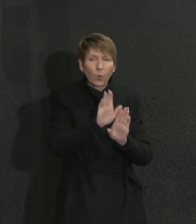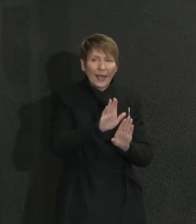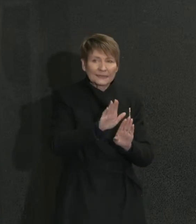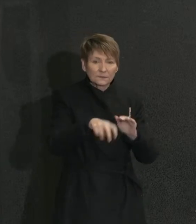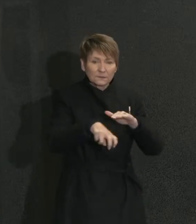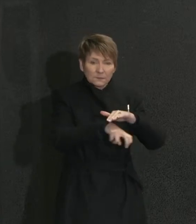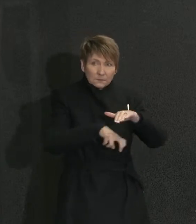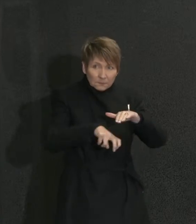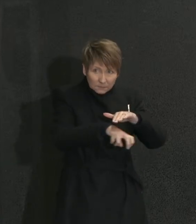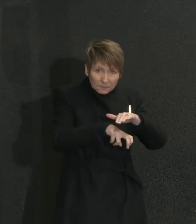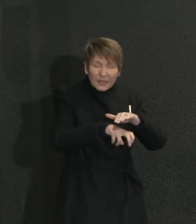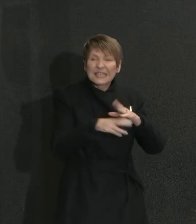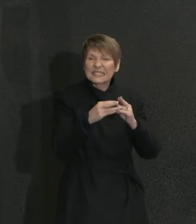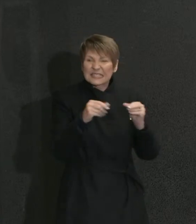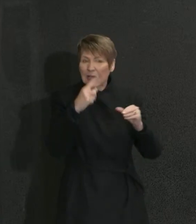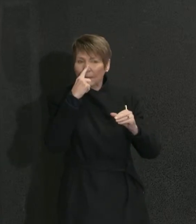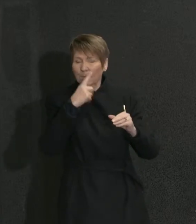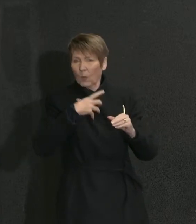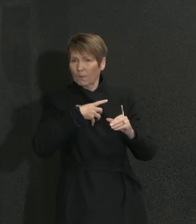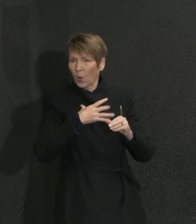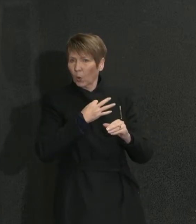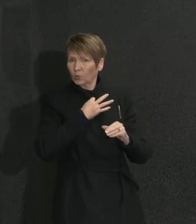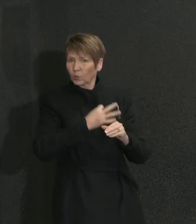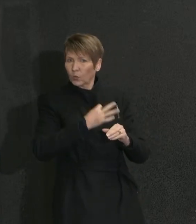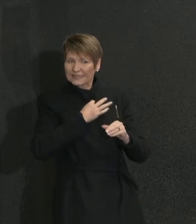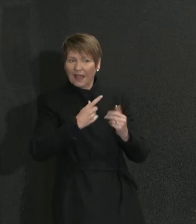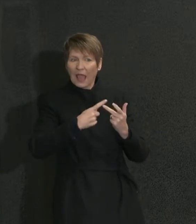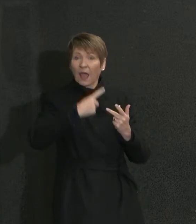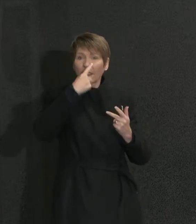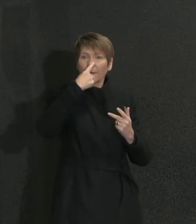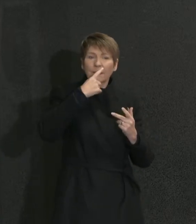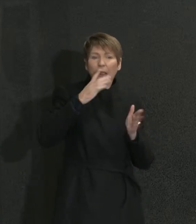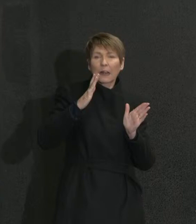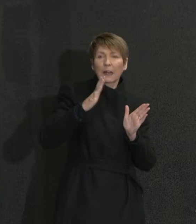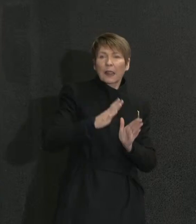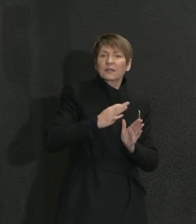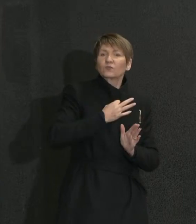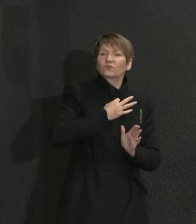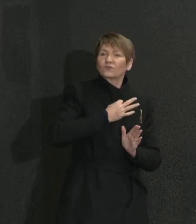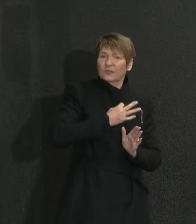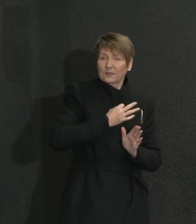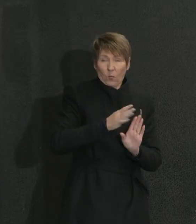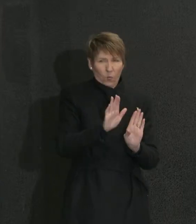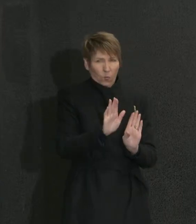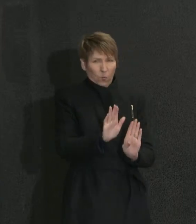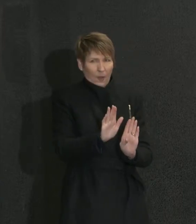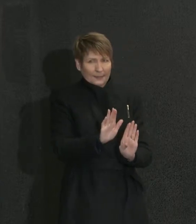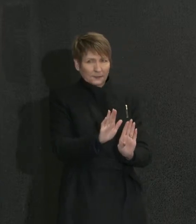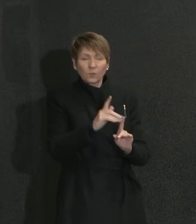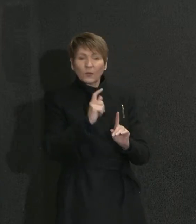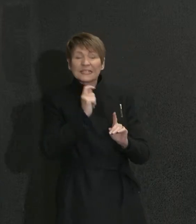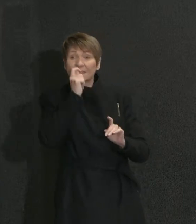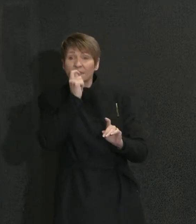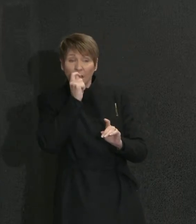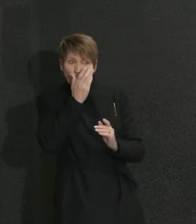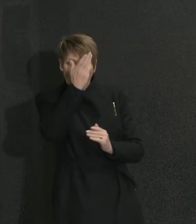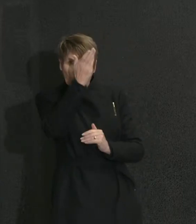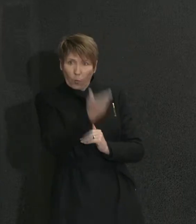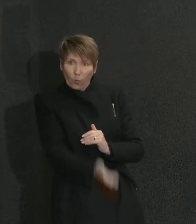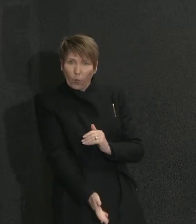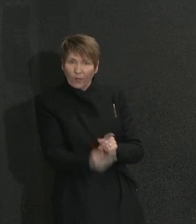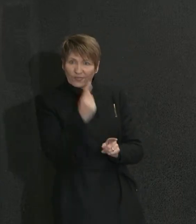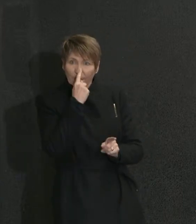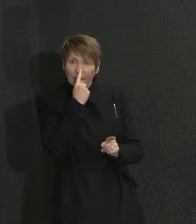2. And those classifications, those designations can change based on the test results that you get. So that's working